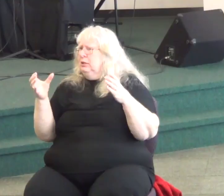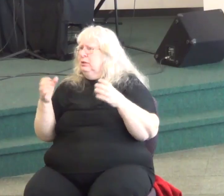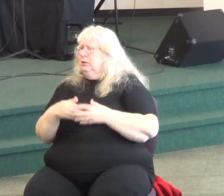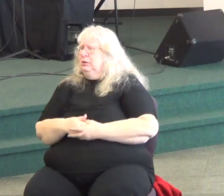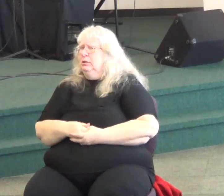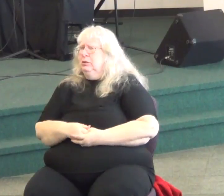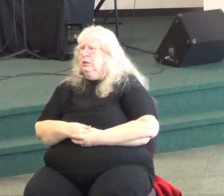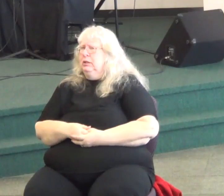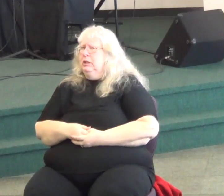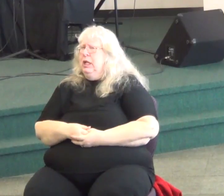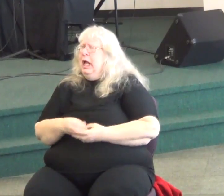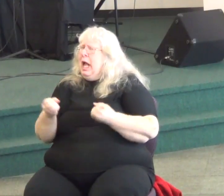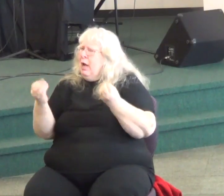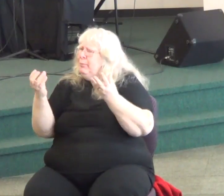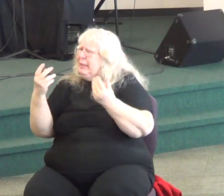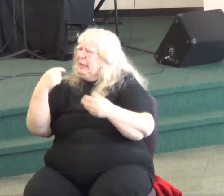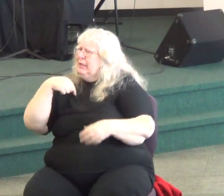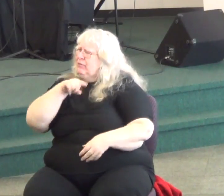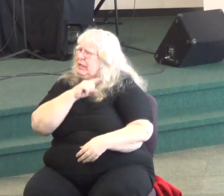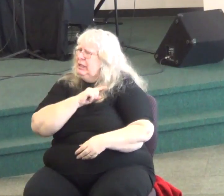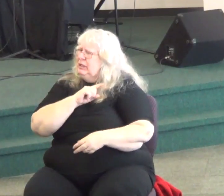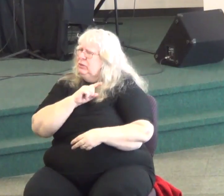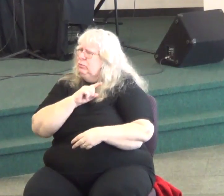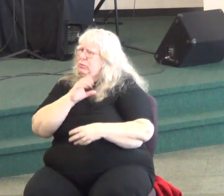and take a molehill and turn it into a mountain?